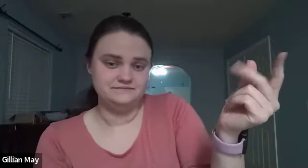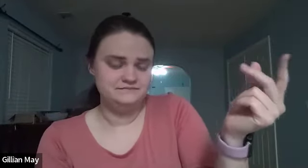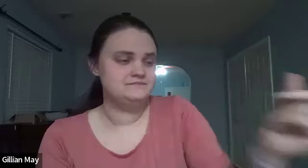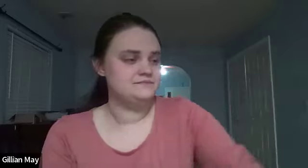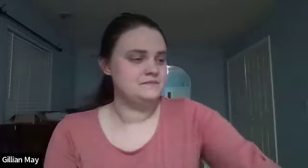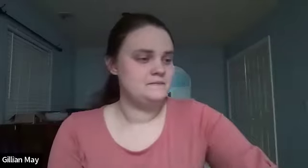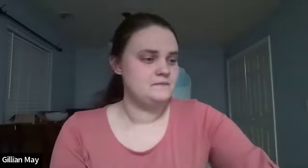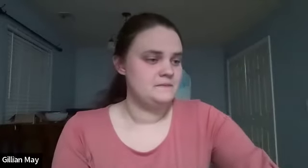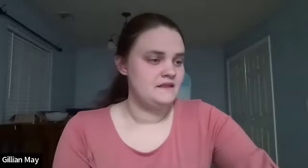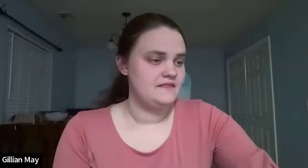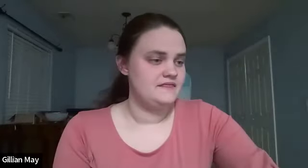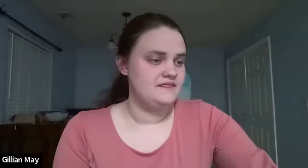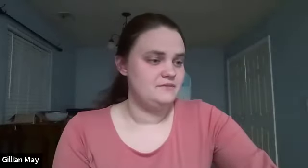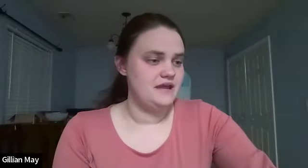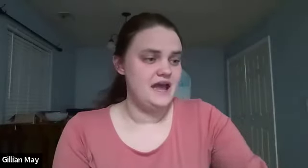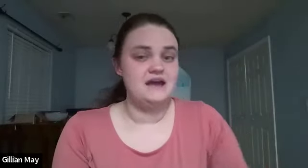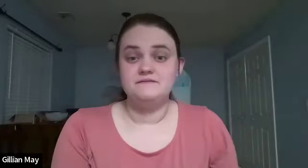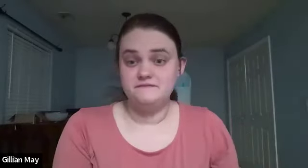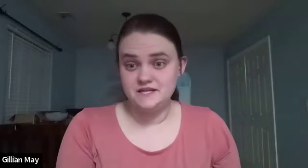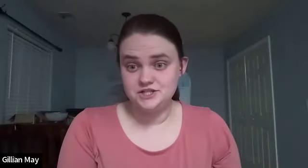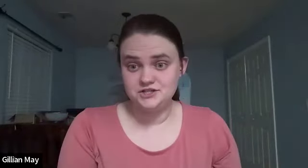Then we had fish.